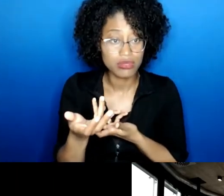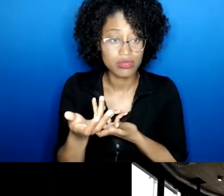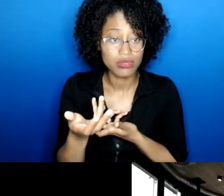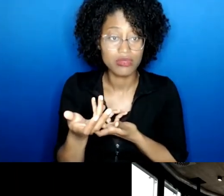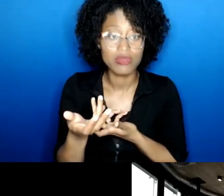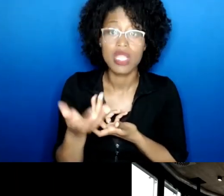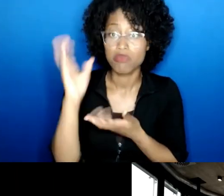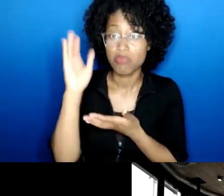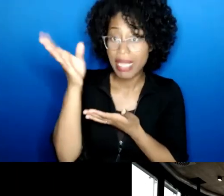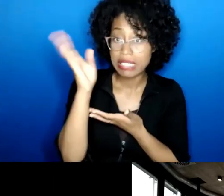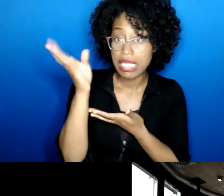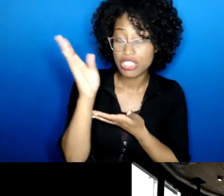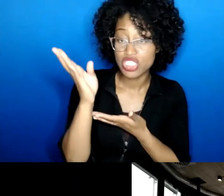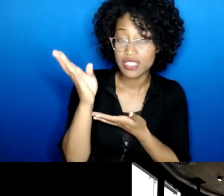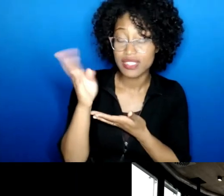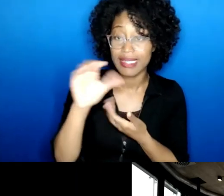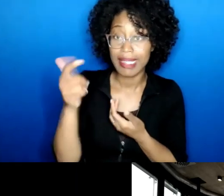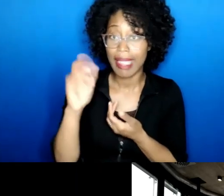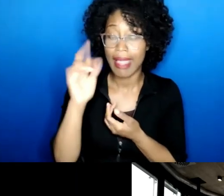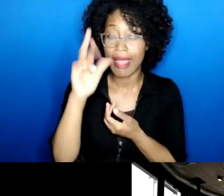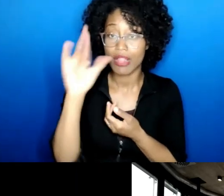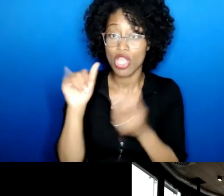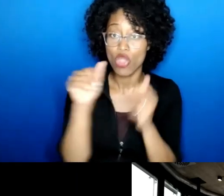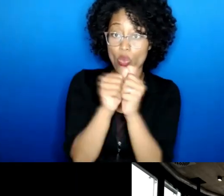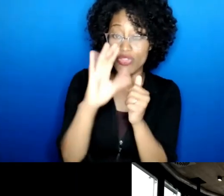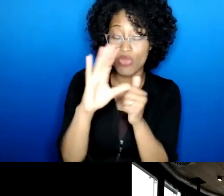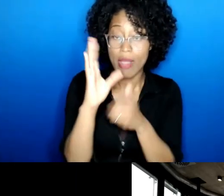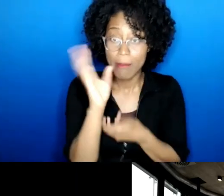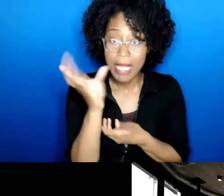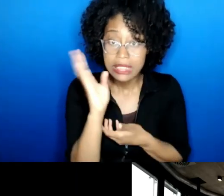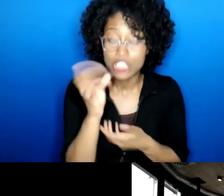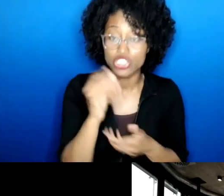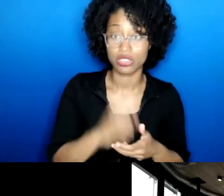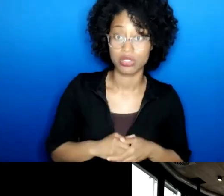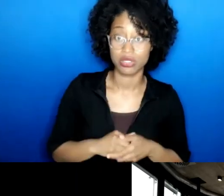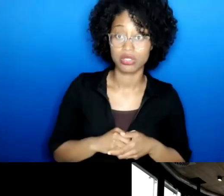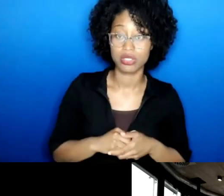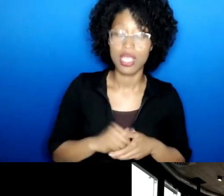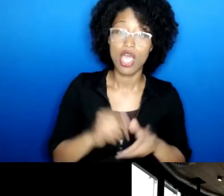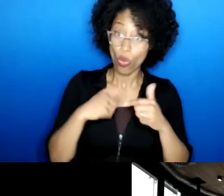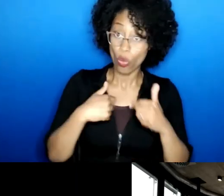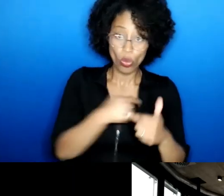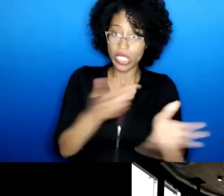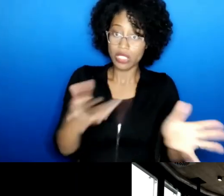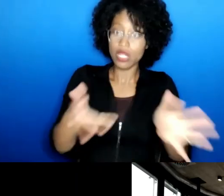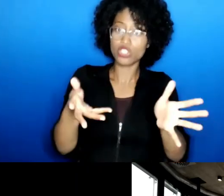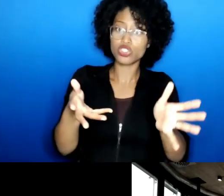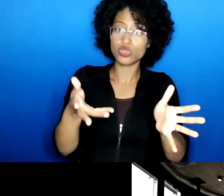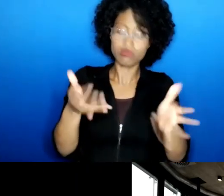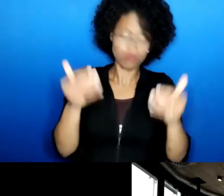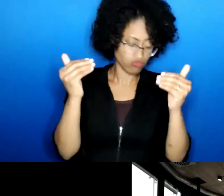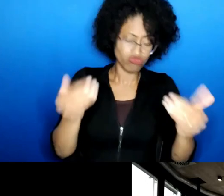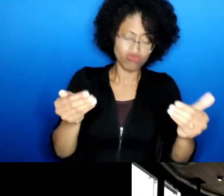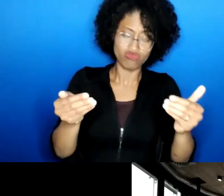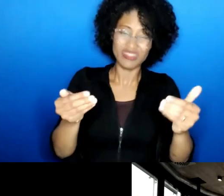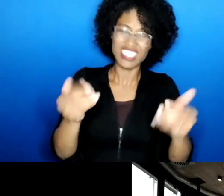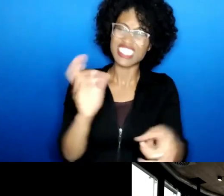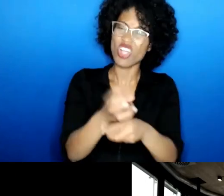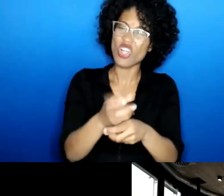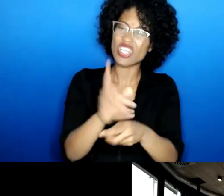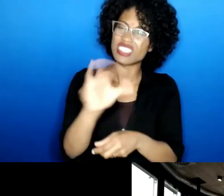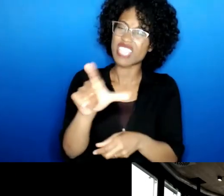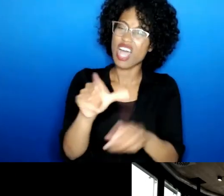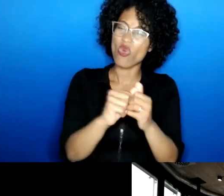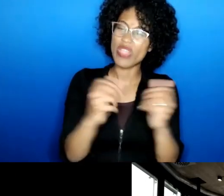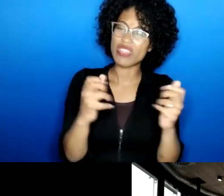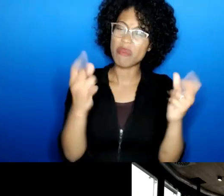interactive presentation gallery with your presentation. We actually encourage it. It is difficult to tell with all of the different